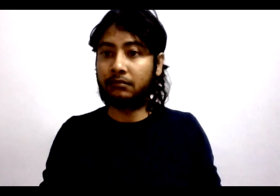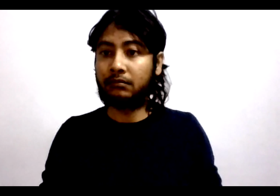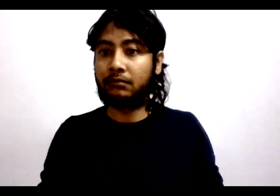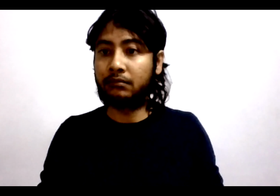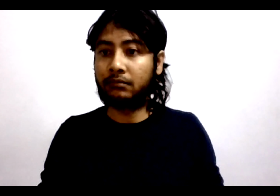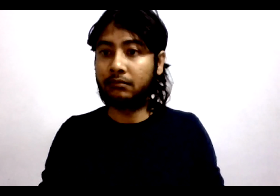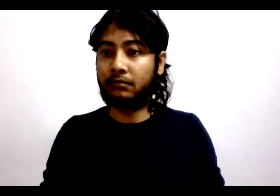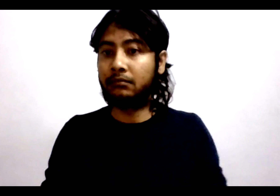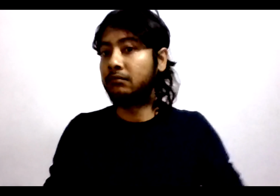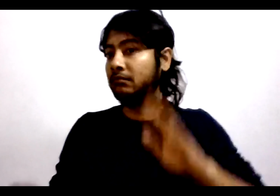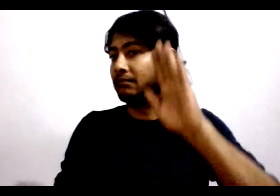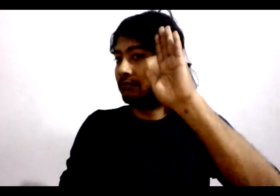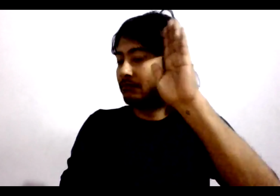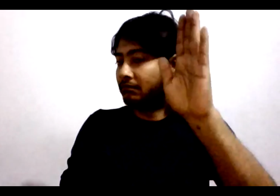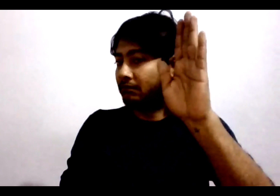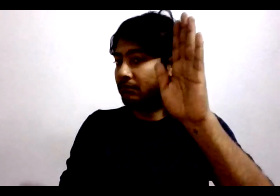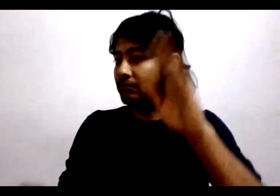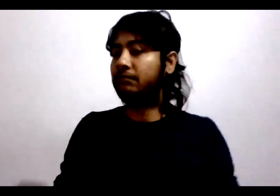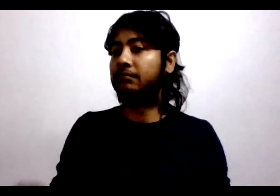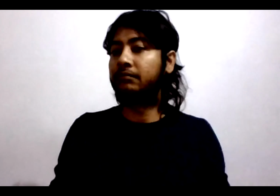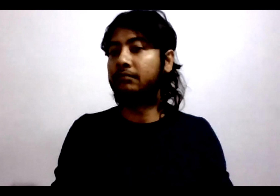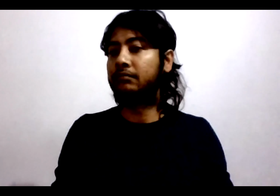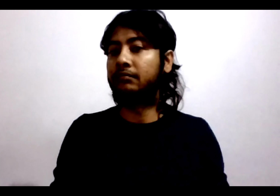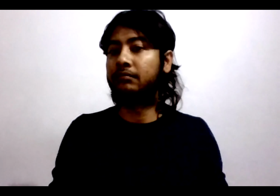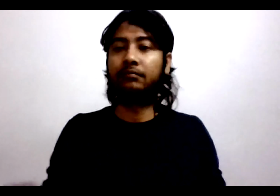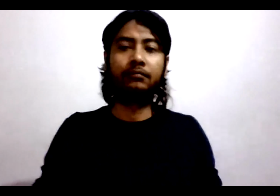Hello. Hello, sir. Yes.